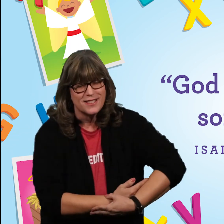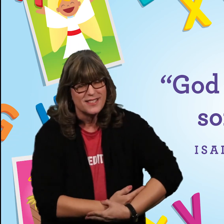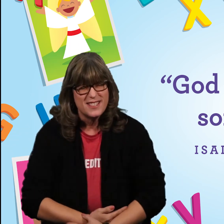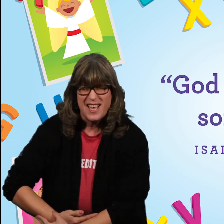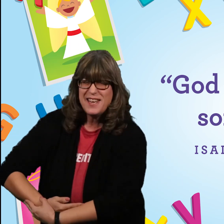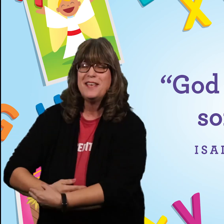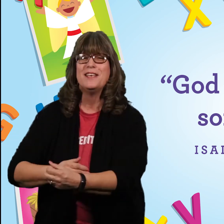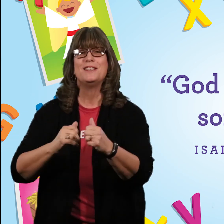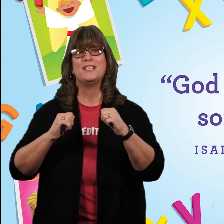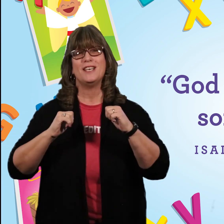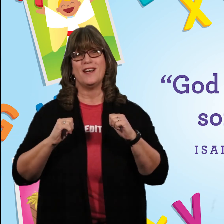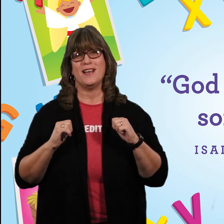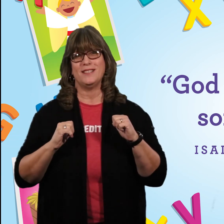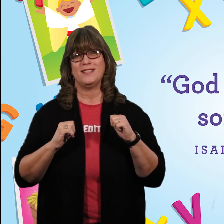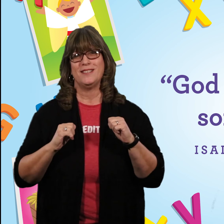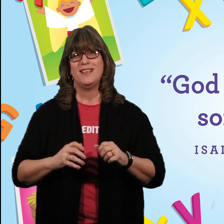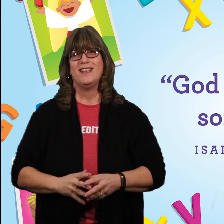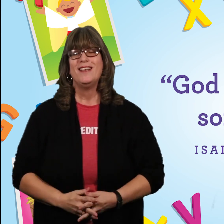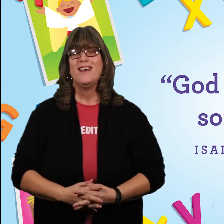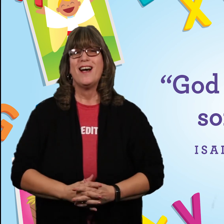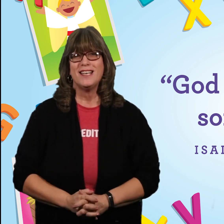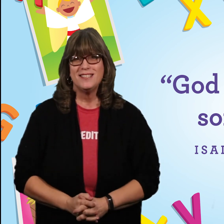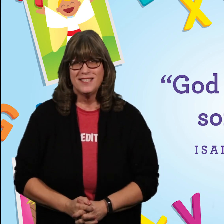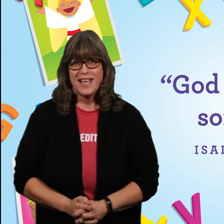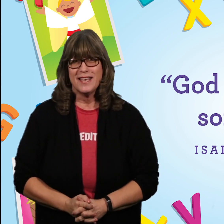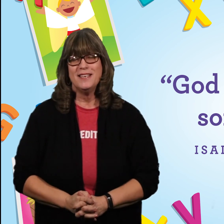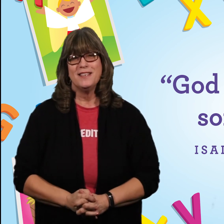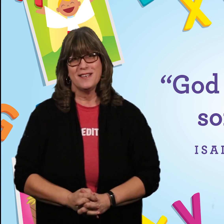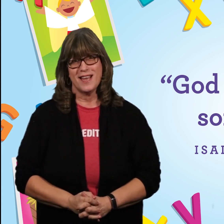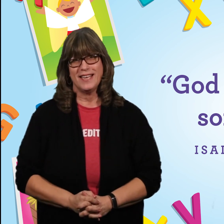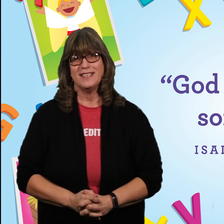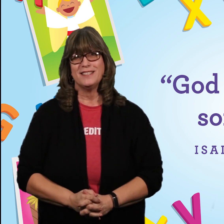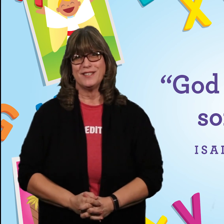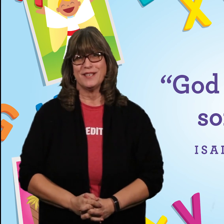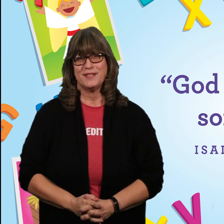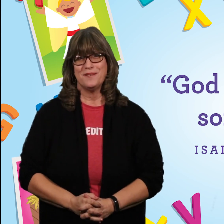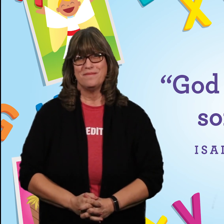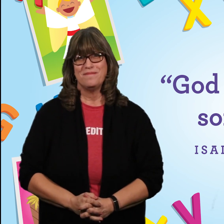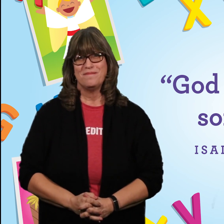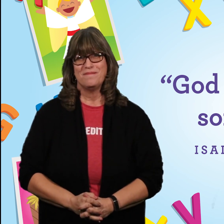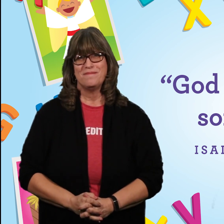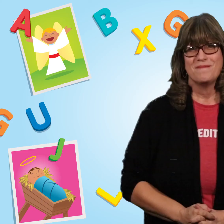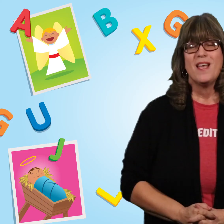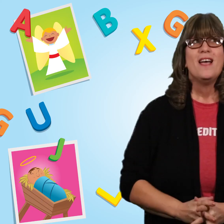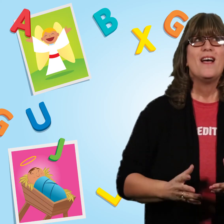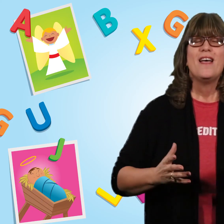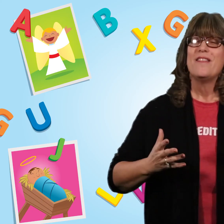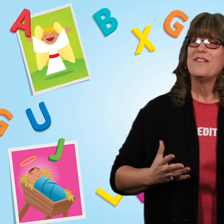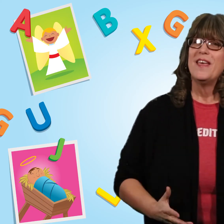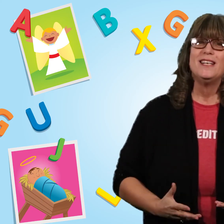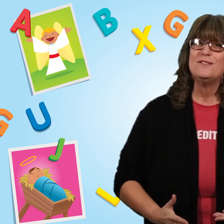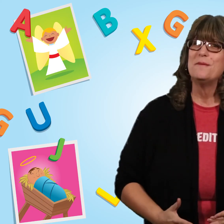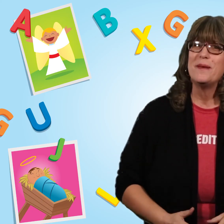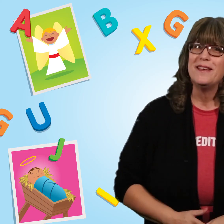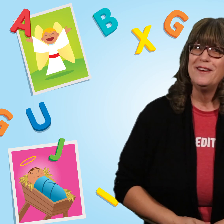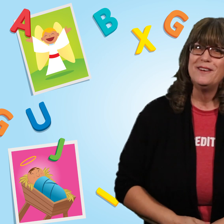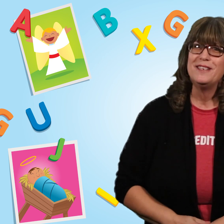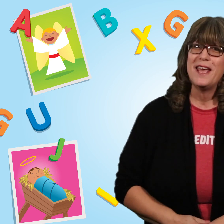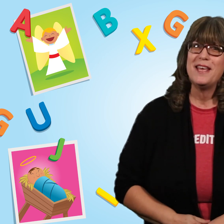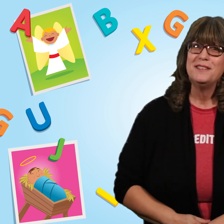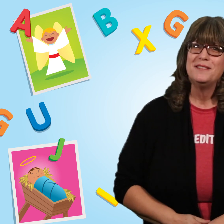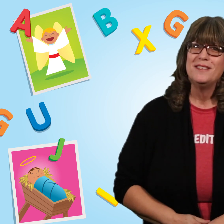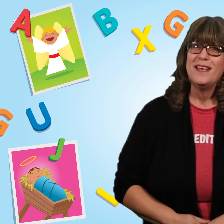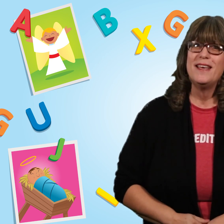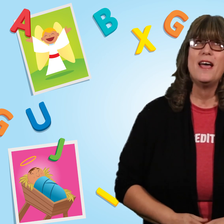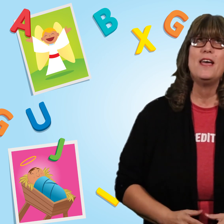a Son to us Isaiah 9-6 Thanks for being here